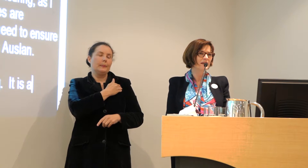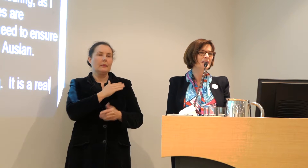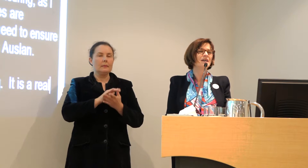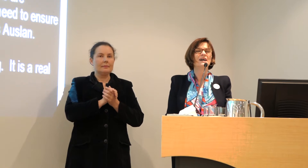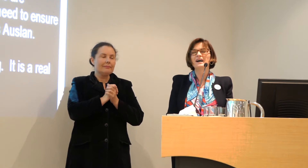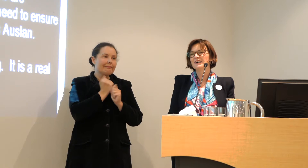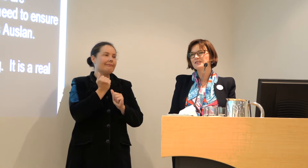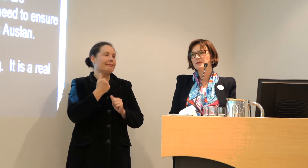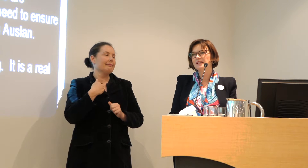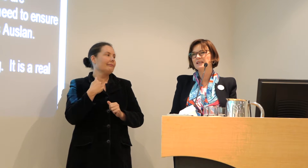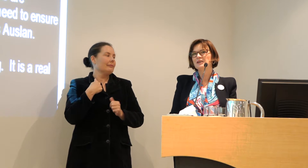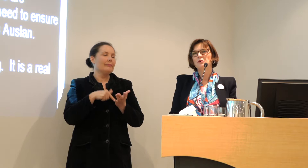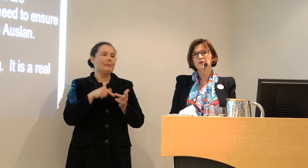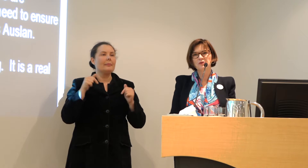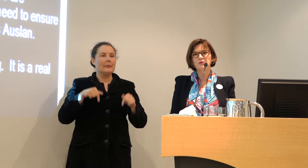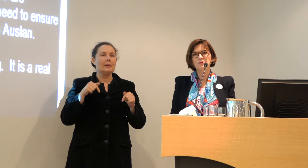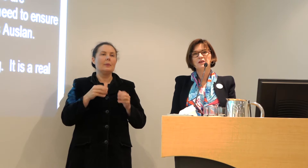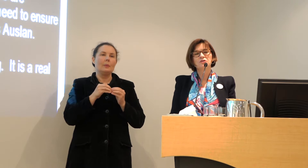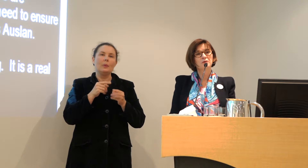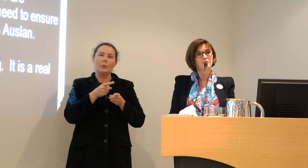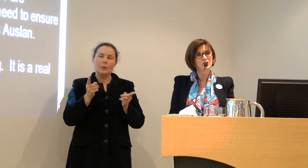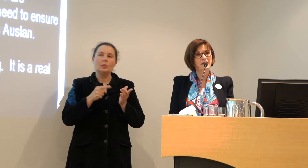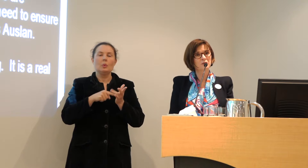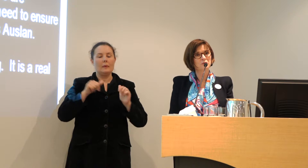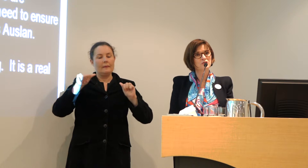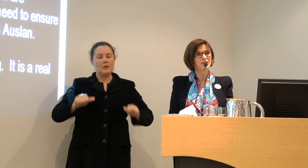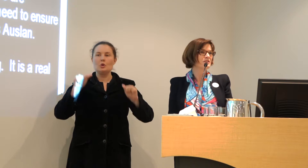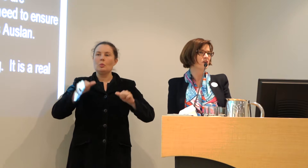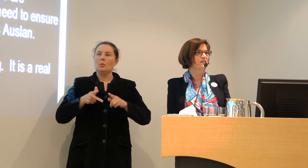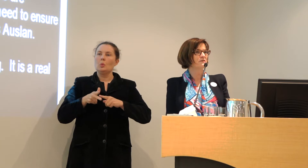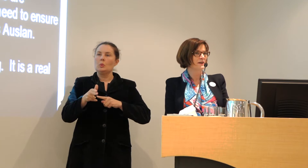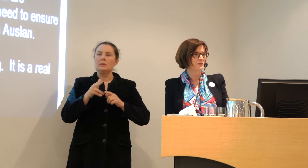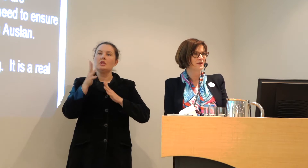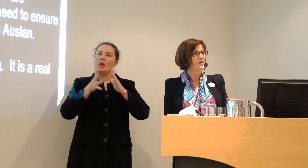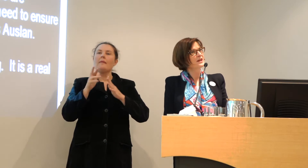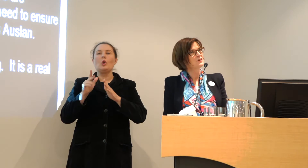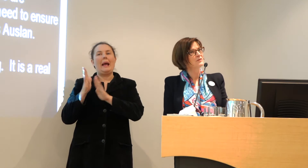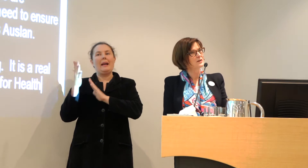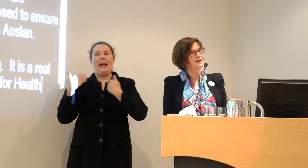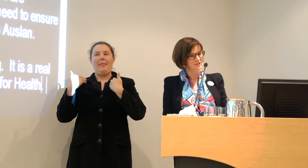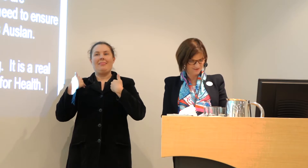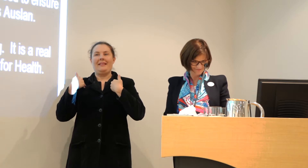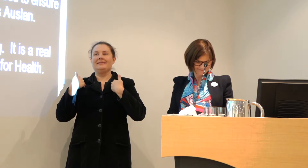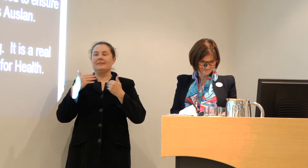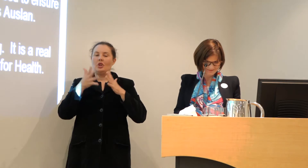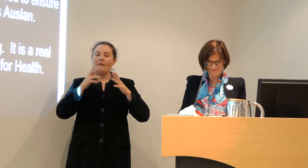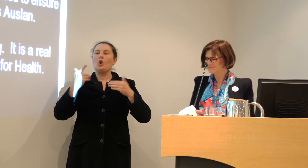for me to be here with you to officially launch Signs for Health. Thank you very